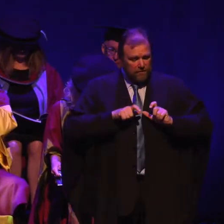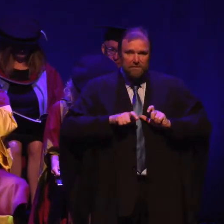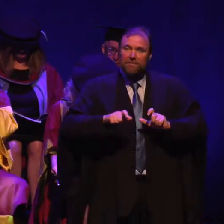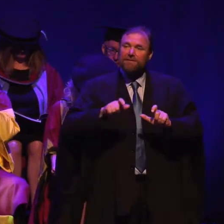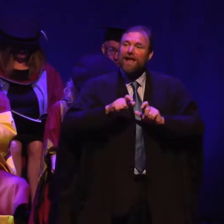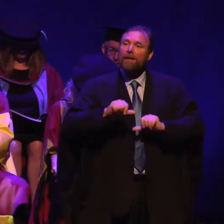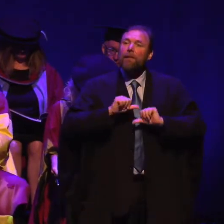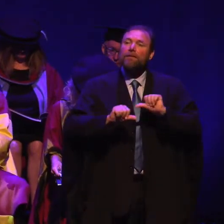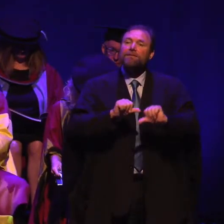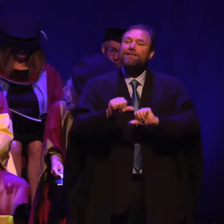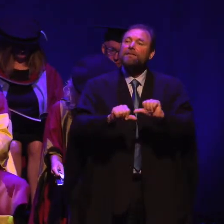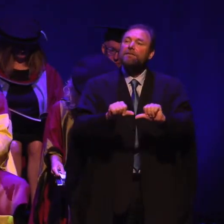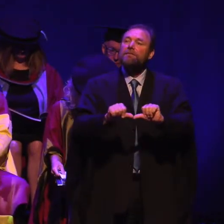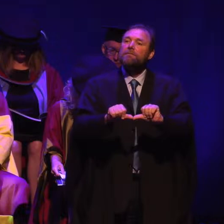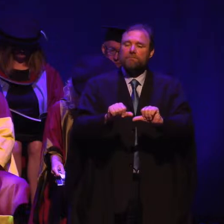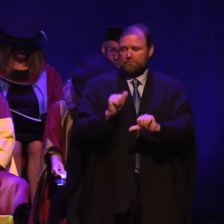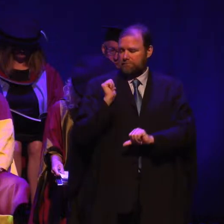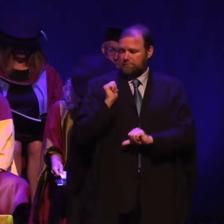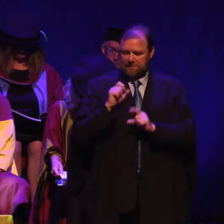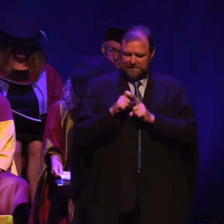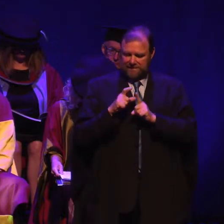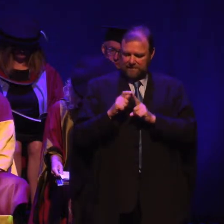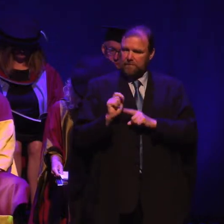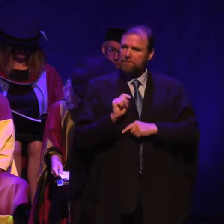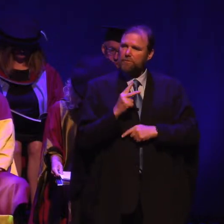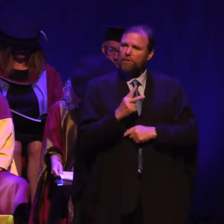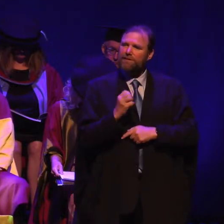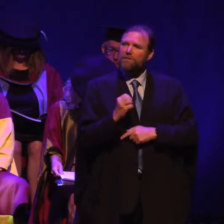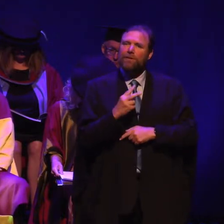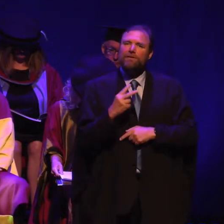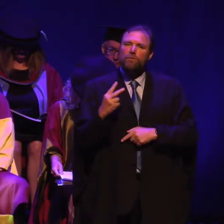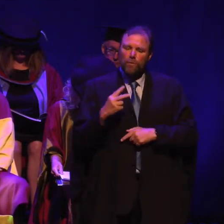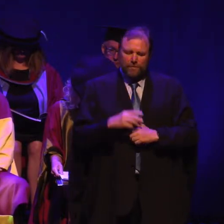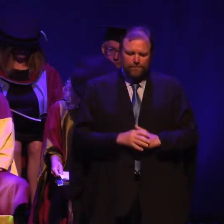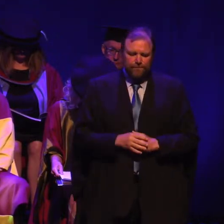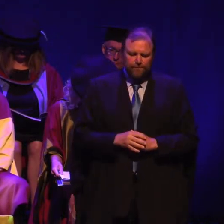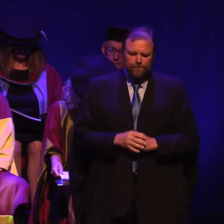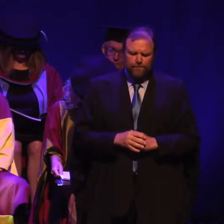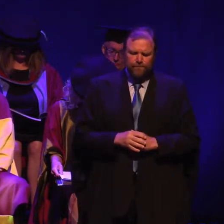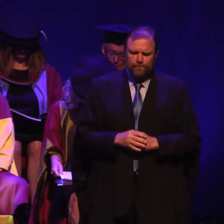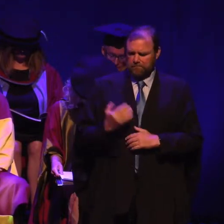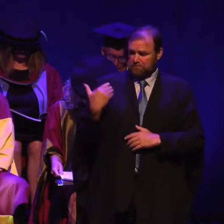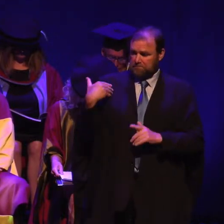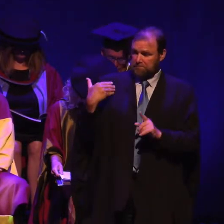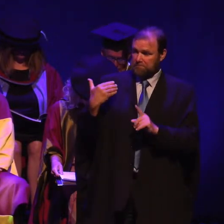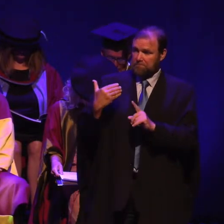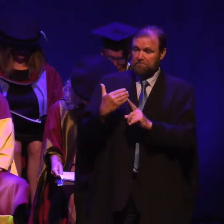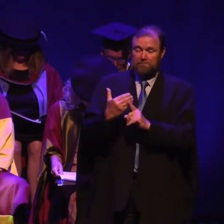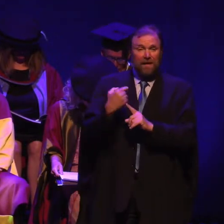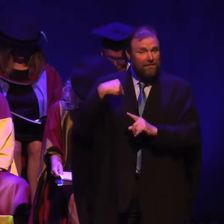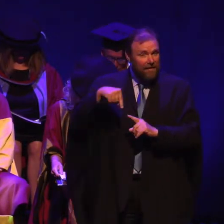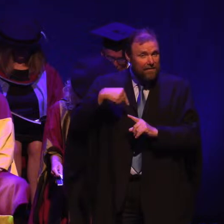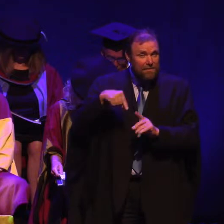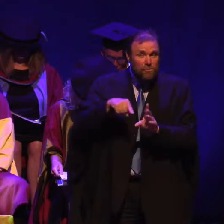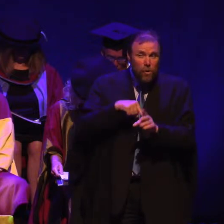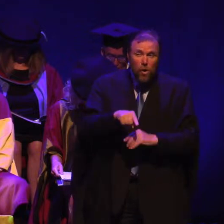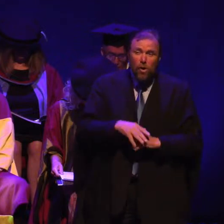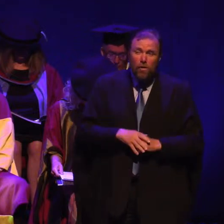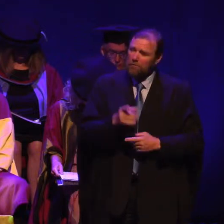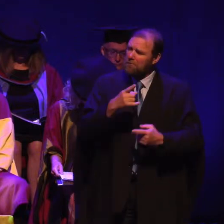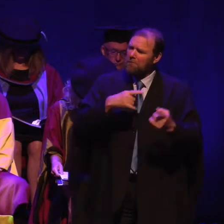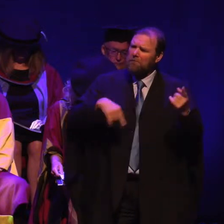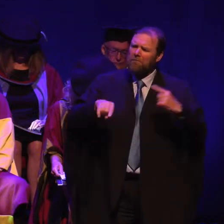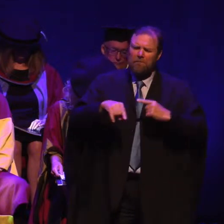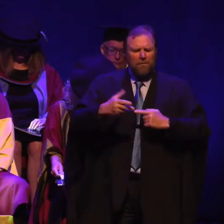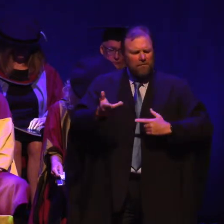in December 2022. And during the course of this last year, you have provided many